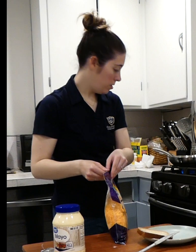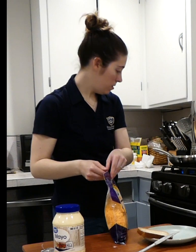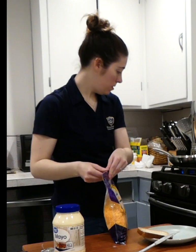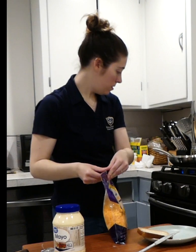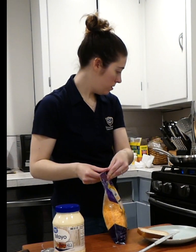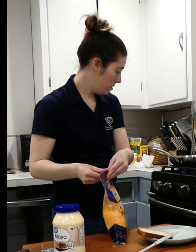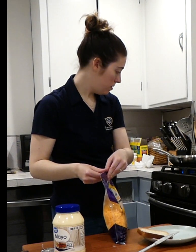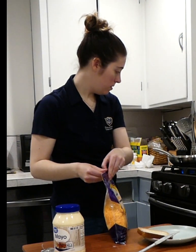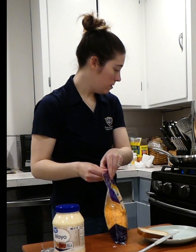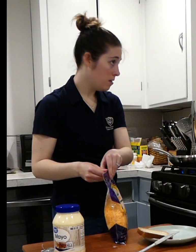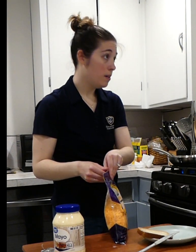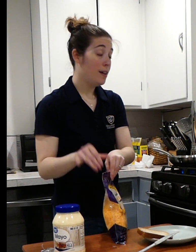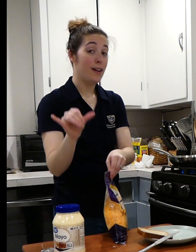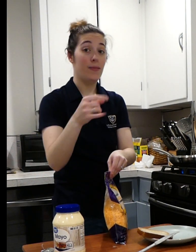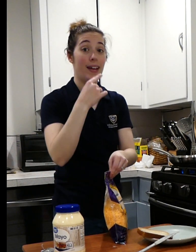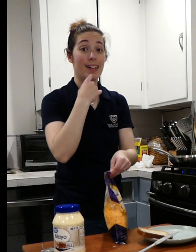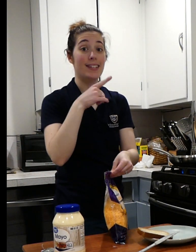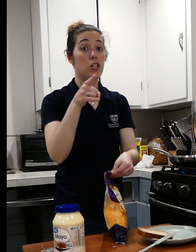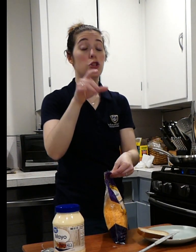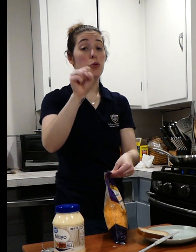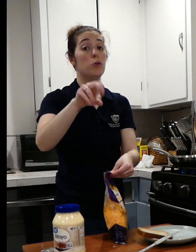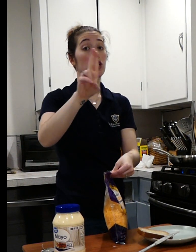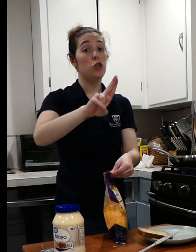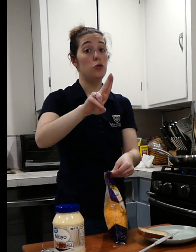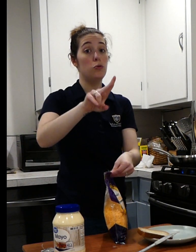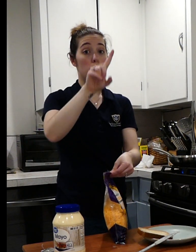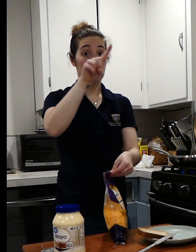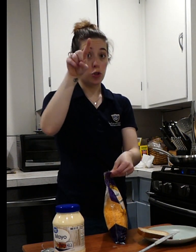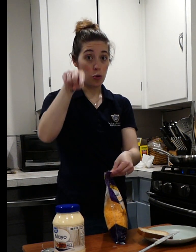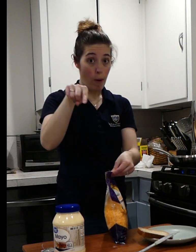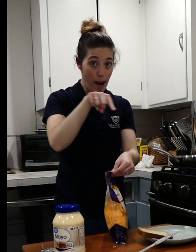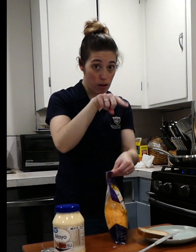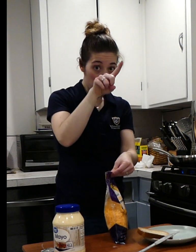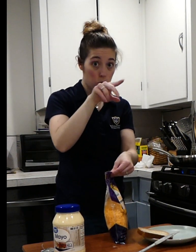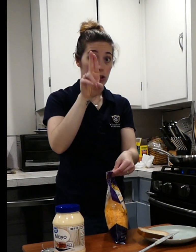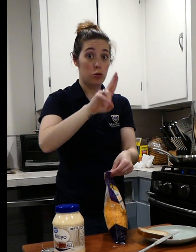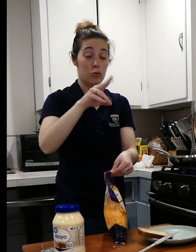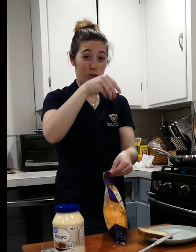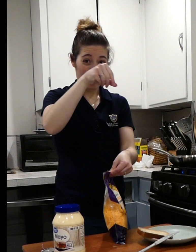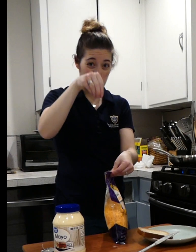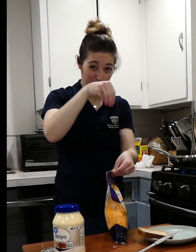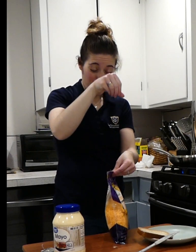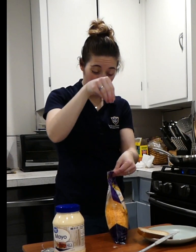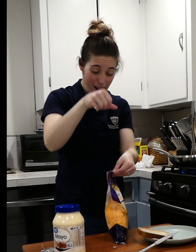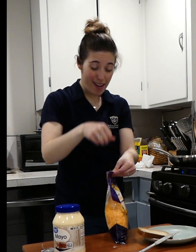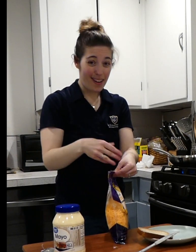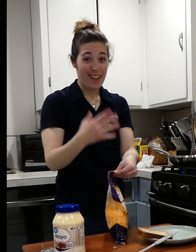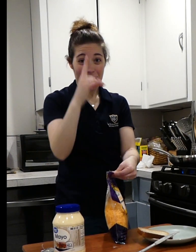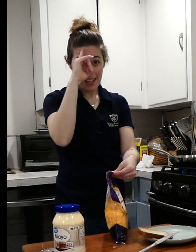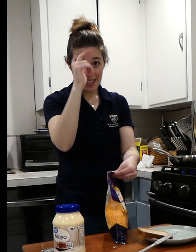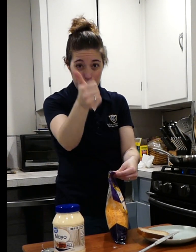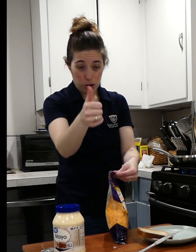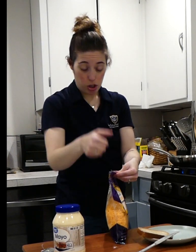cheese. Like I said, you can use the squares, you can use the shredded, it's up to you.